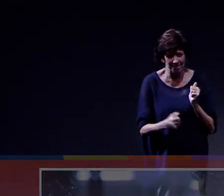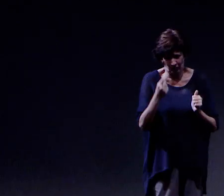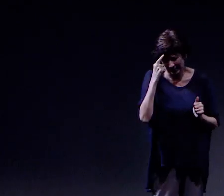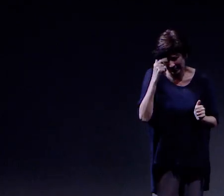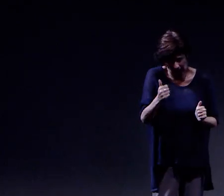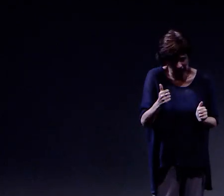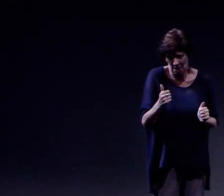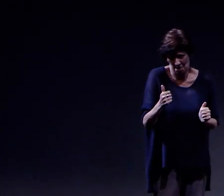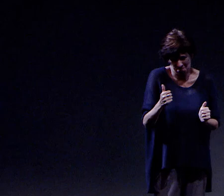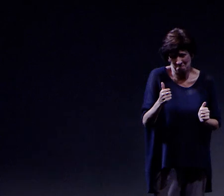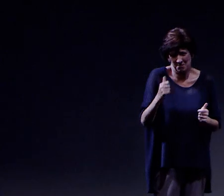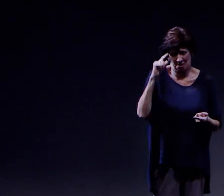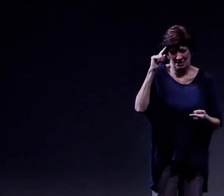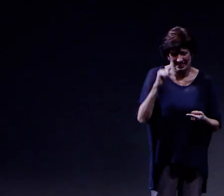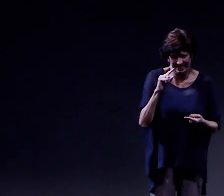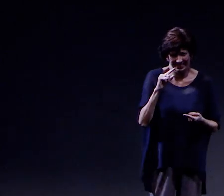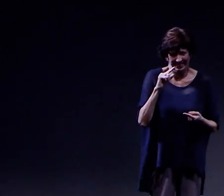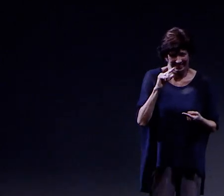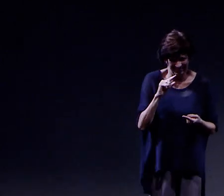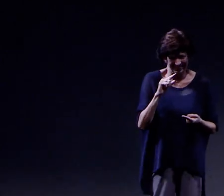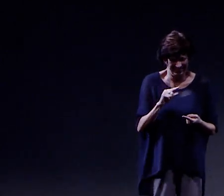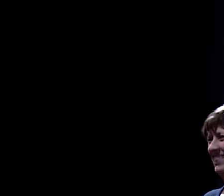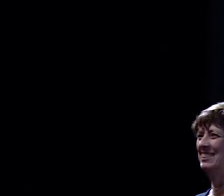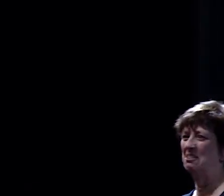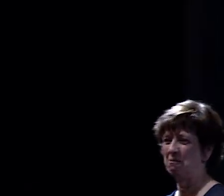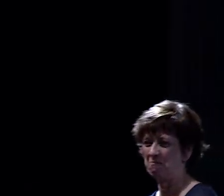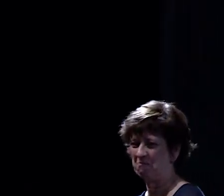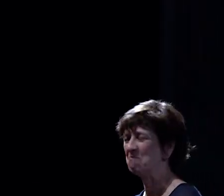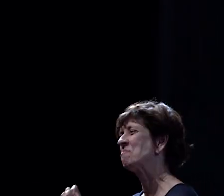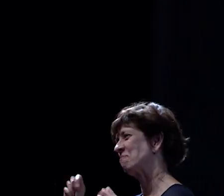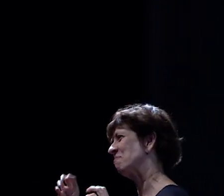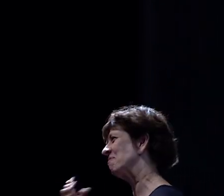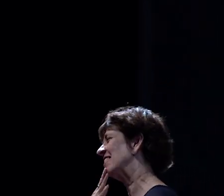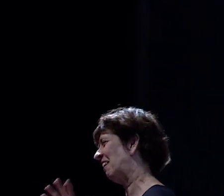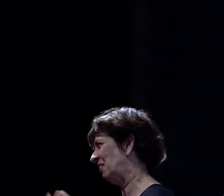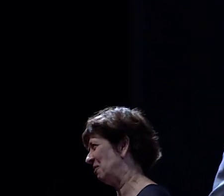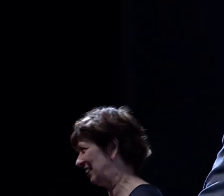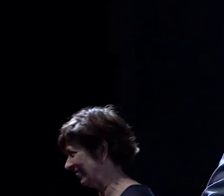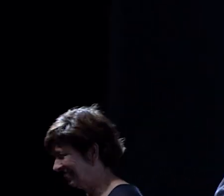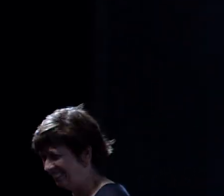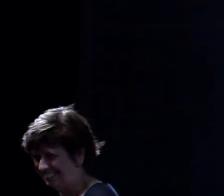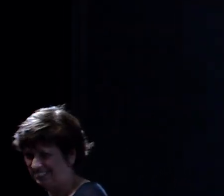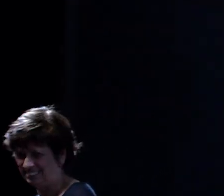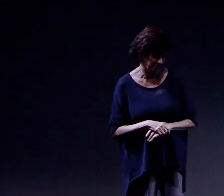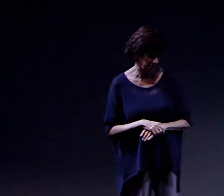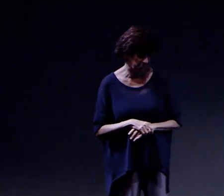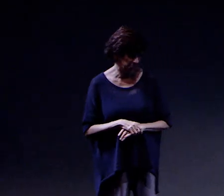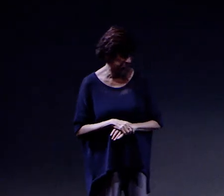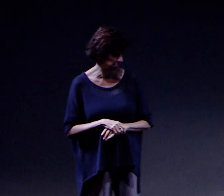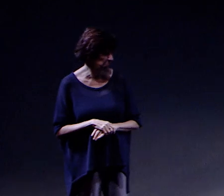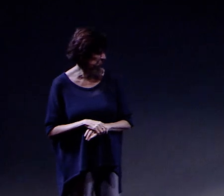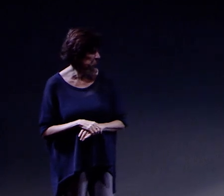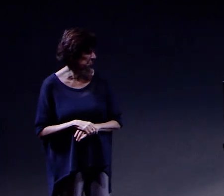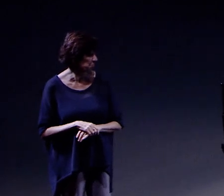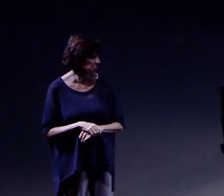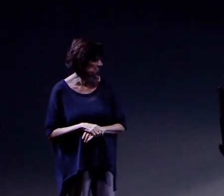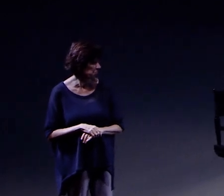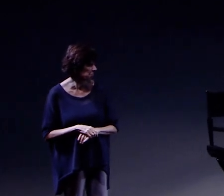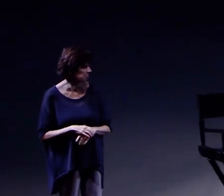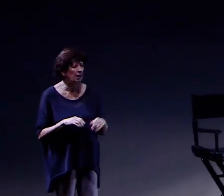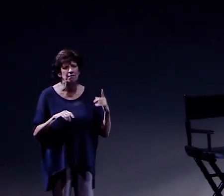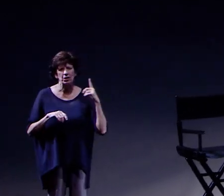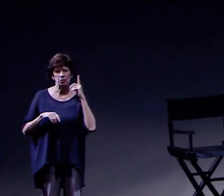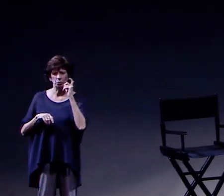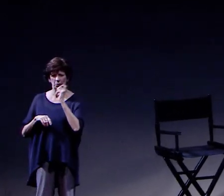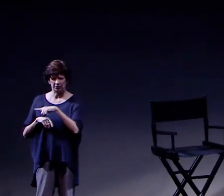they didn't pay me. So, so there you go. Thank you very much, Garner. We have a quick question for you, just